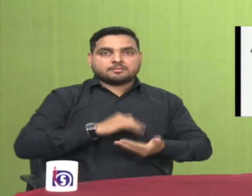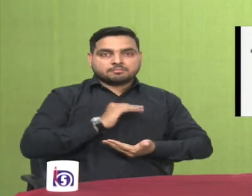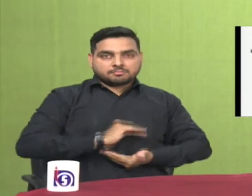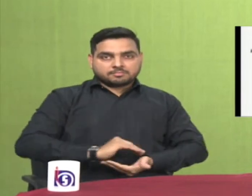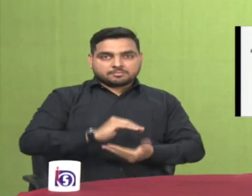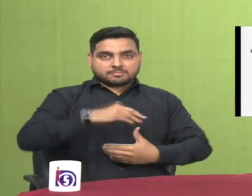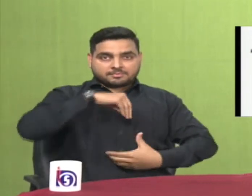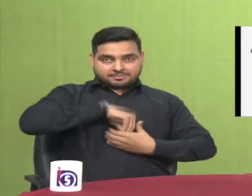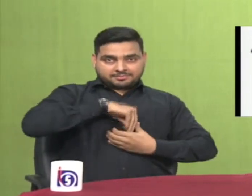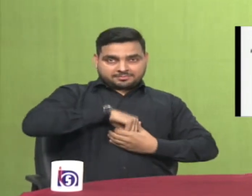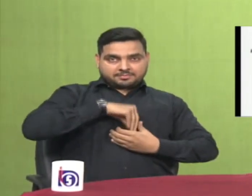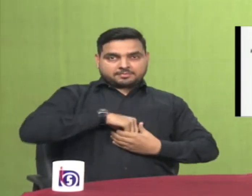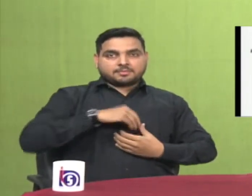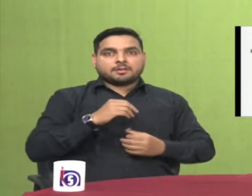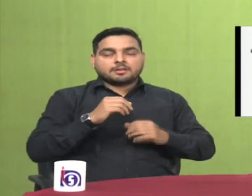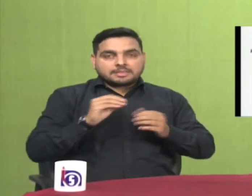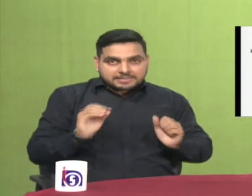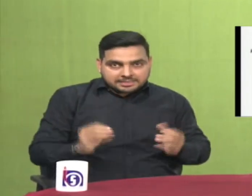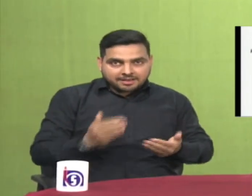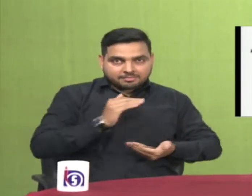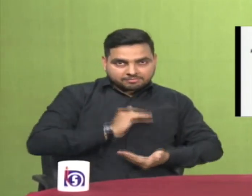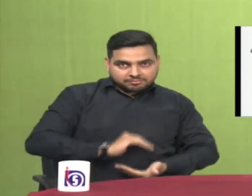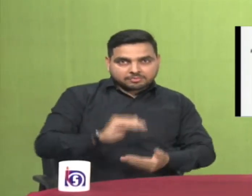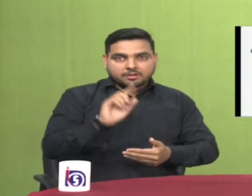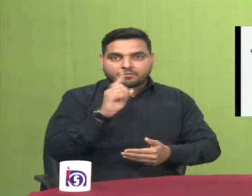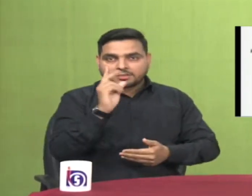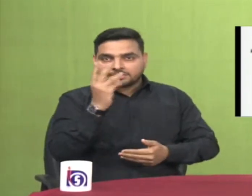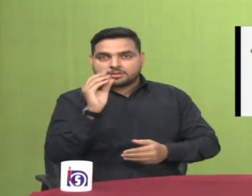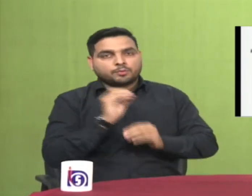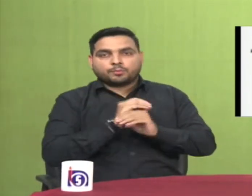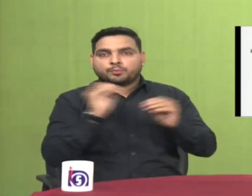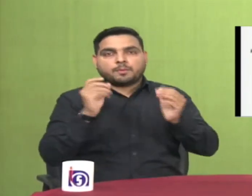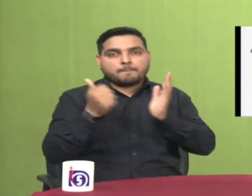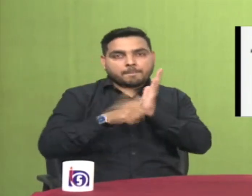Stage 1, that is prenatal period,